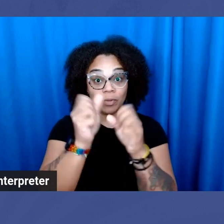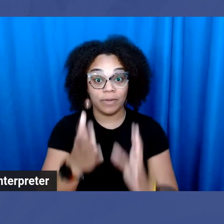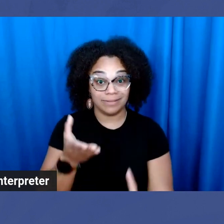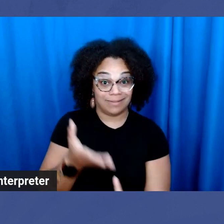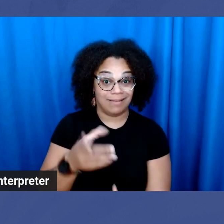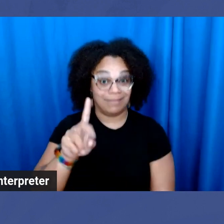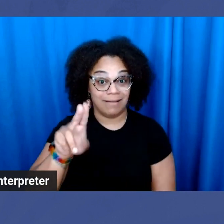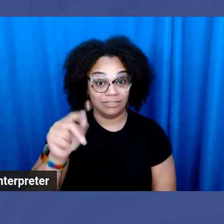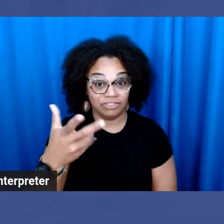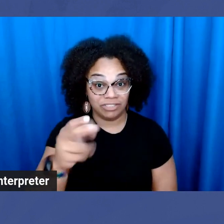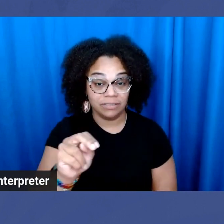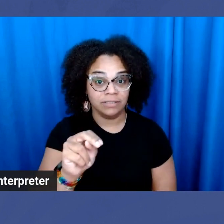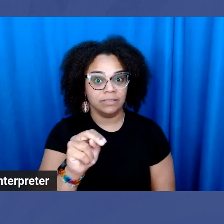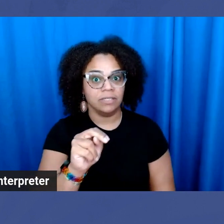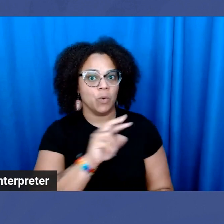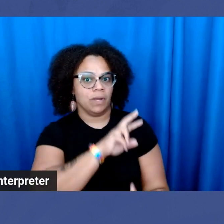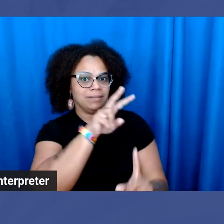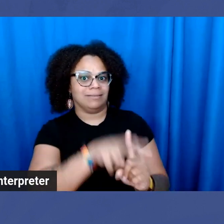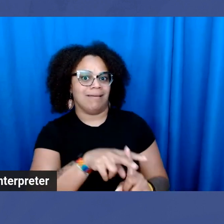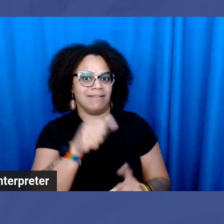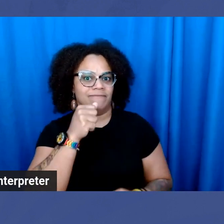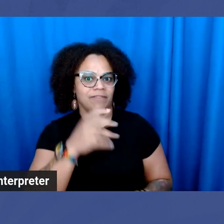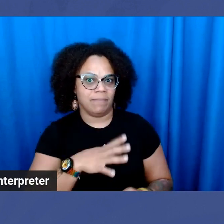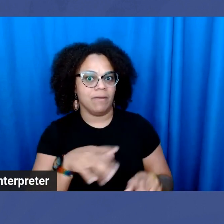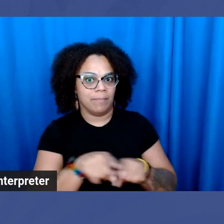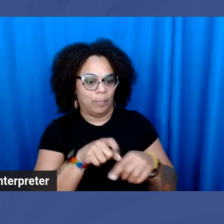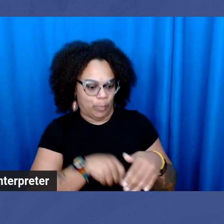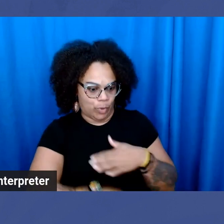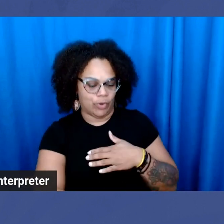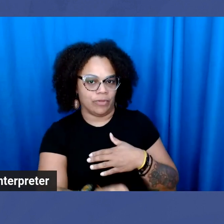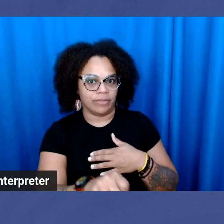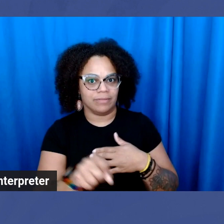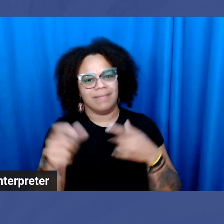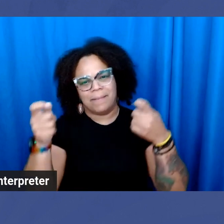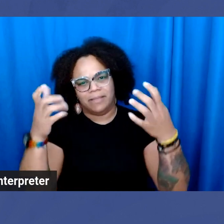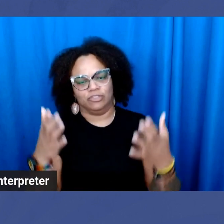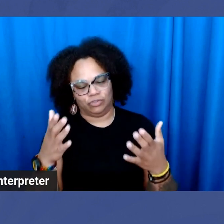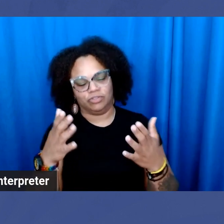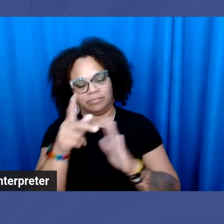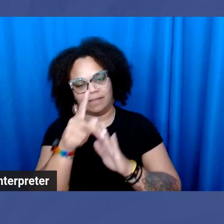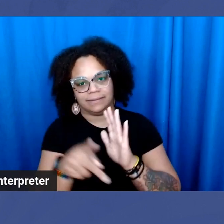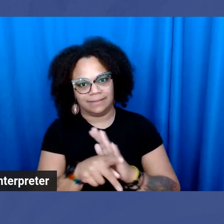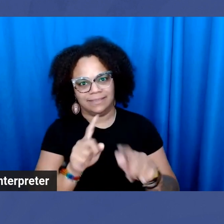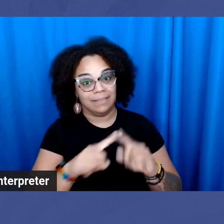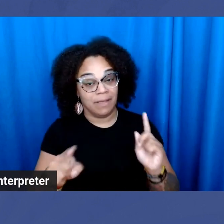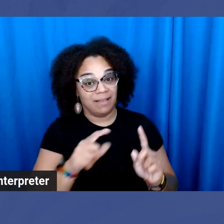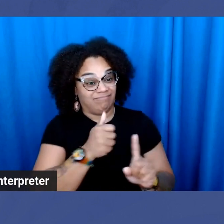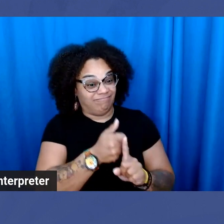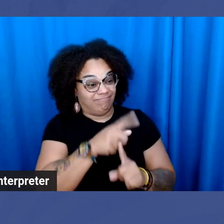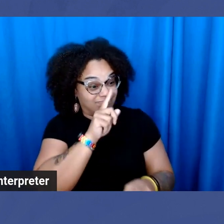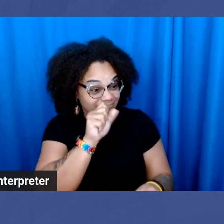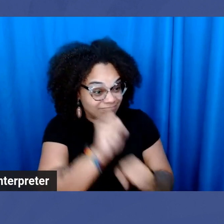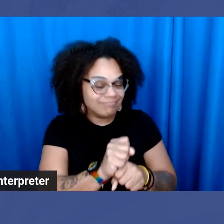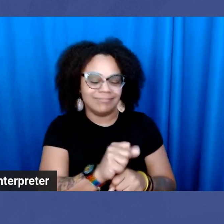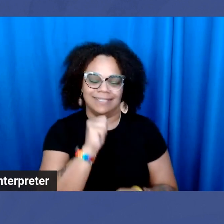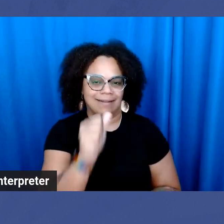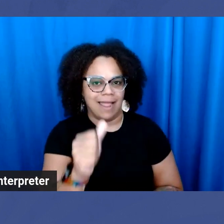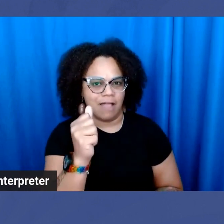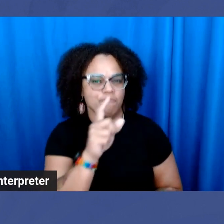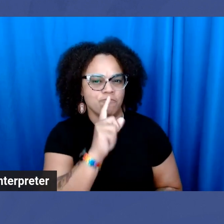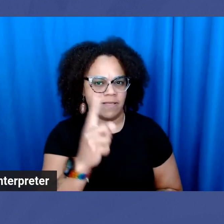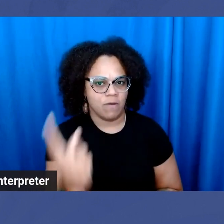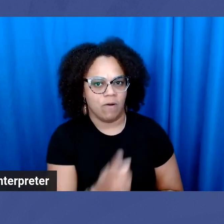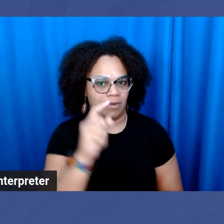were assigned female at birth by management policy, although not necessarily cis women. And the